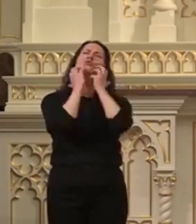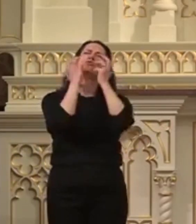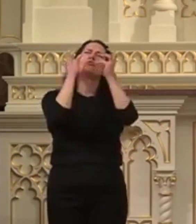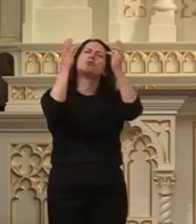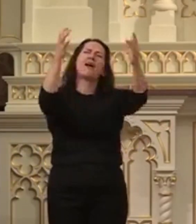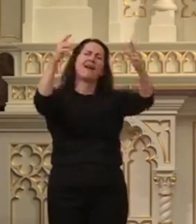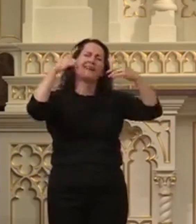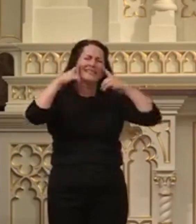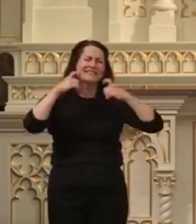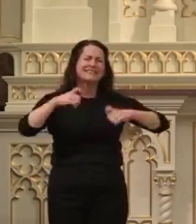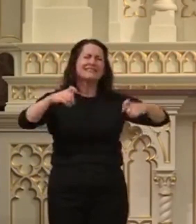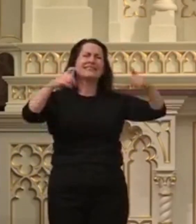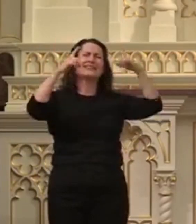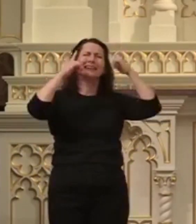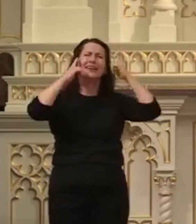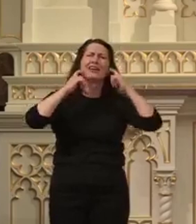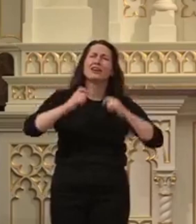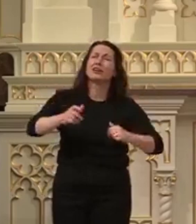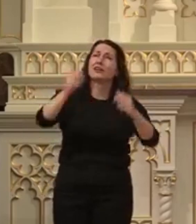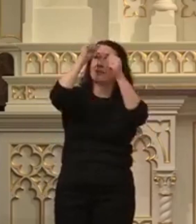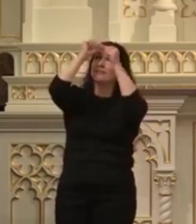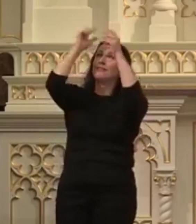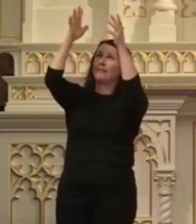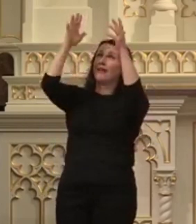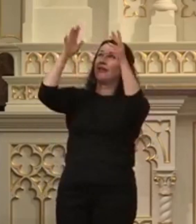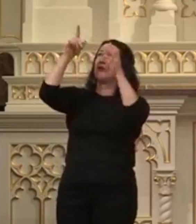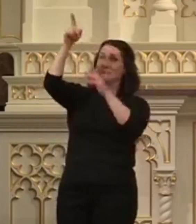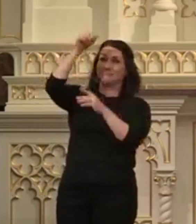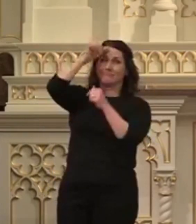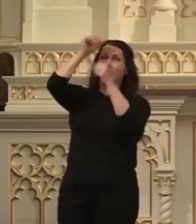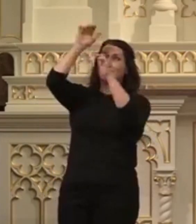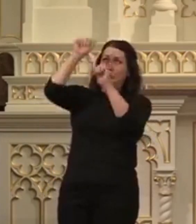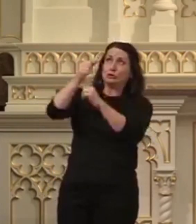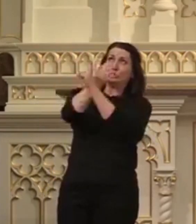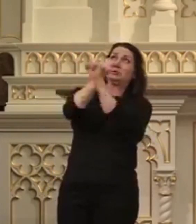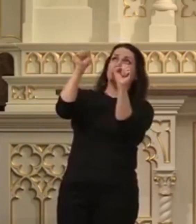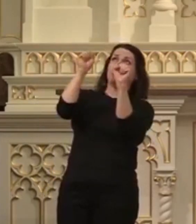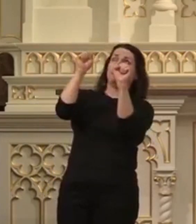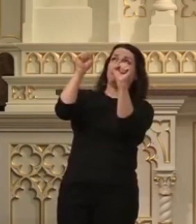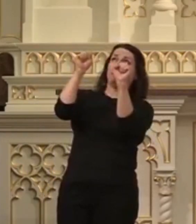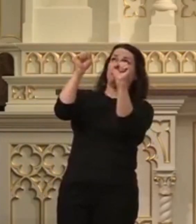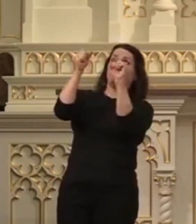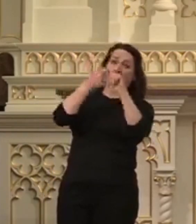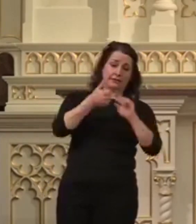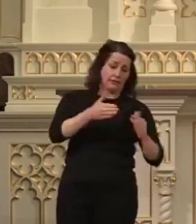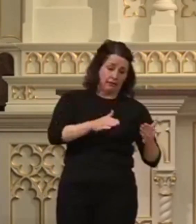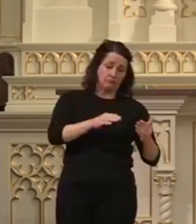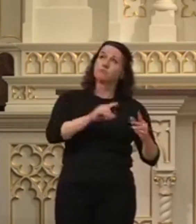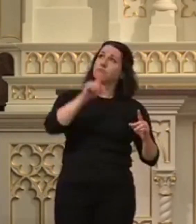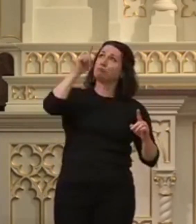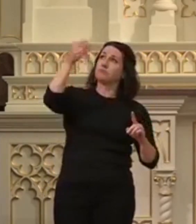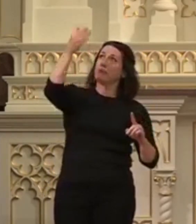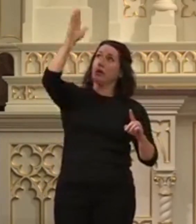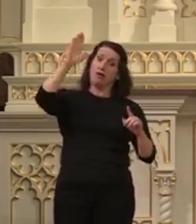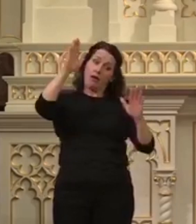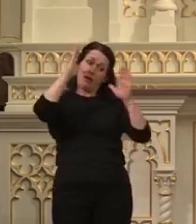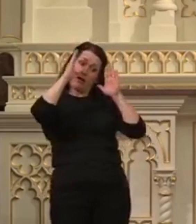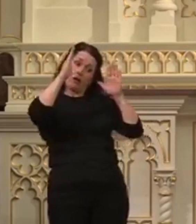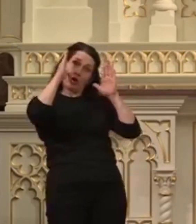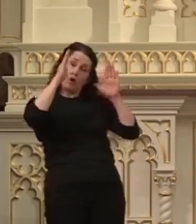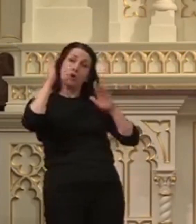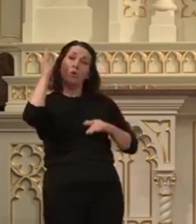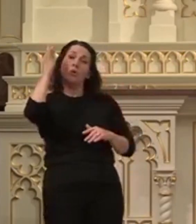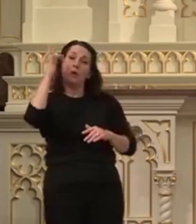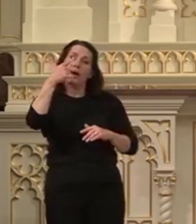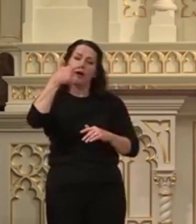tears to the one who was able to save him from death. And he was heard because of his